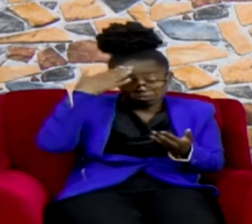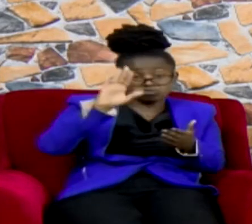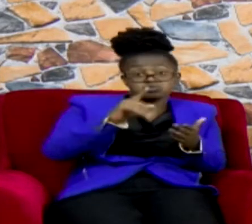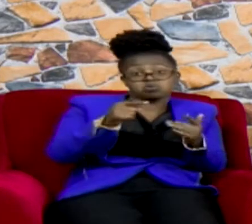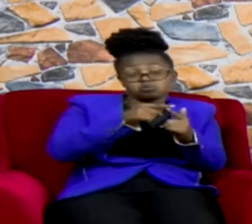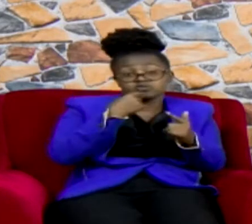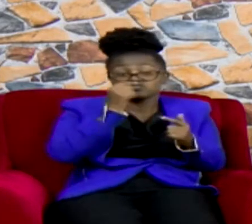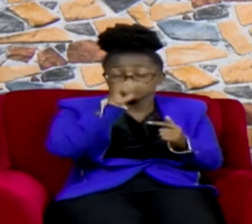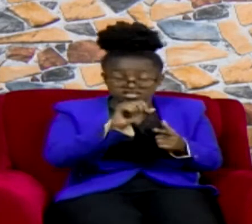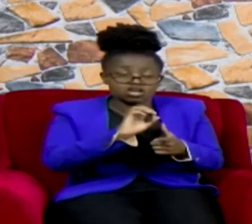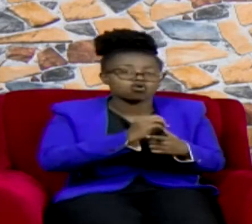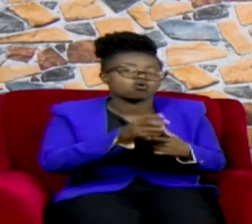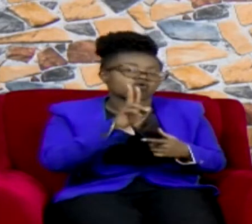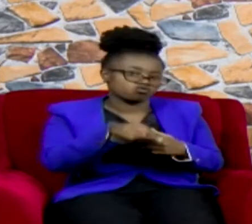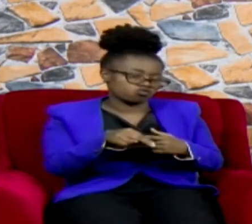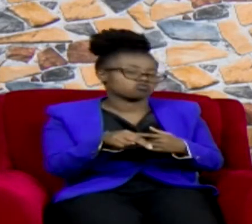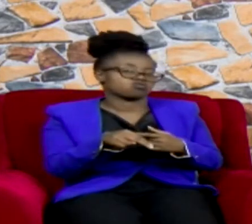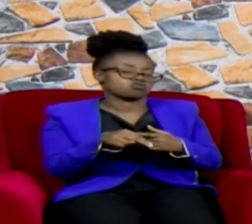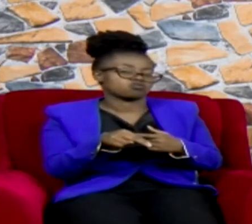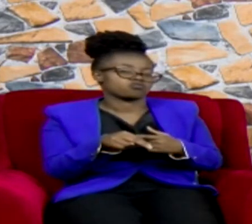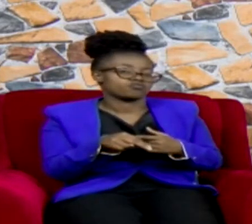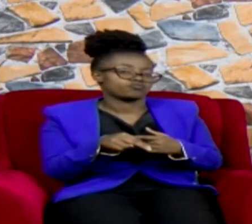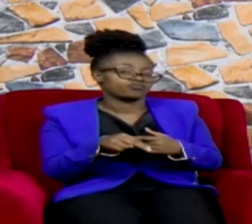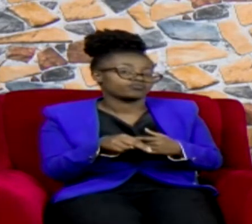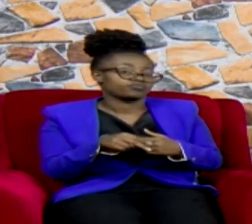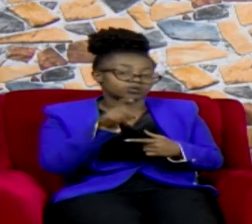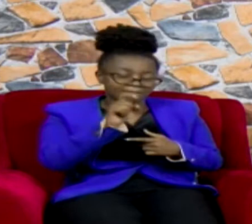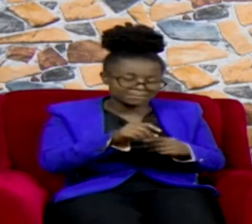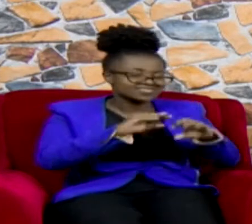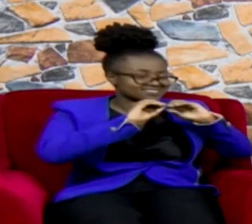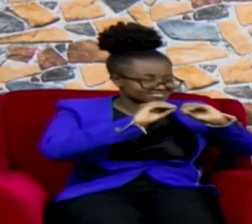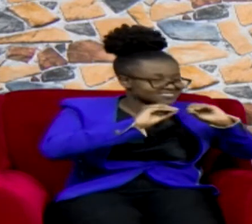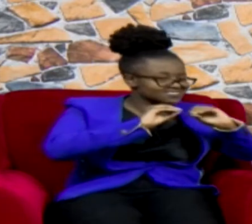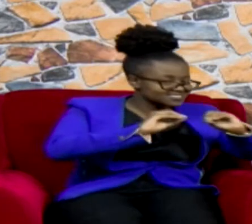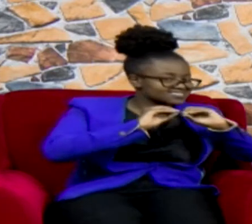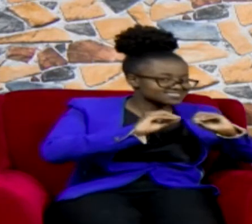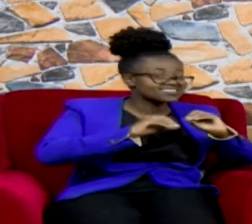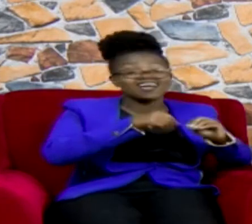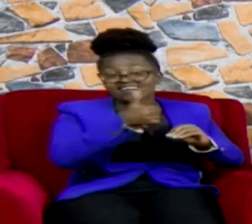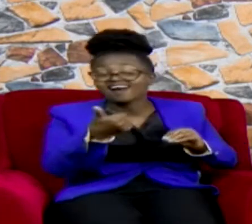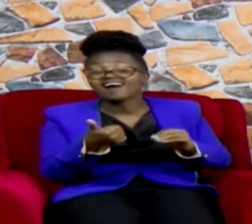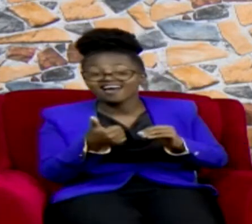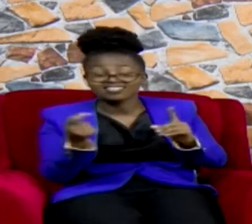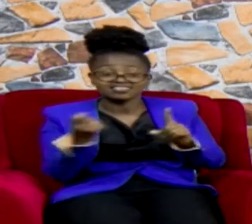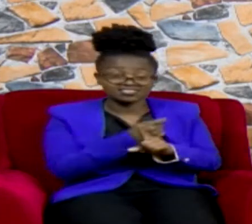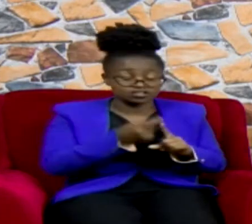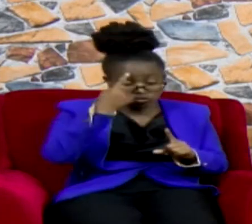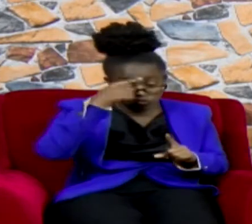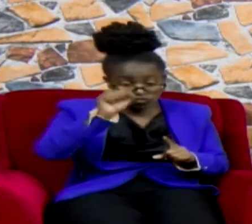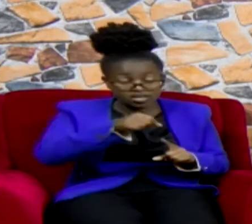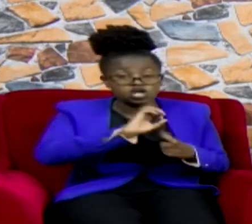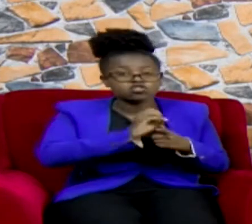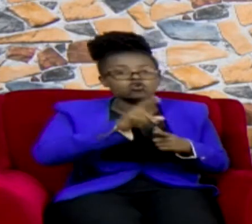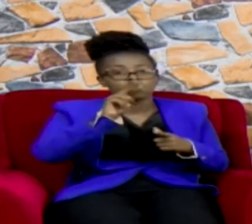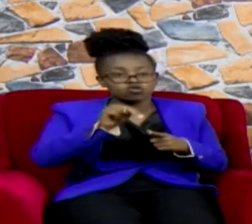say no, And when when to to say say yes. yes. So you must also train them. So that is on also those another concepts. training. Okay. Yes, of yes Okay. and no.